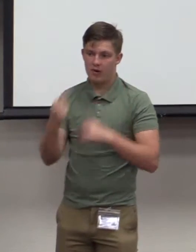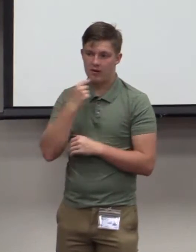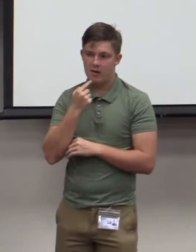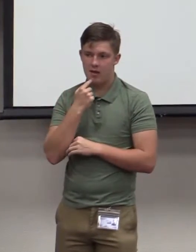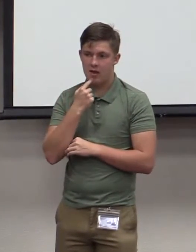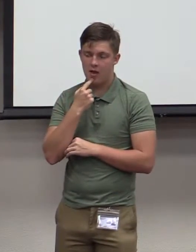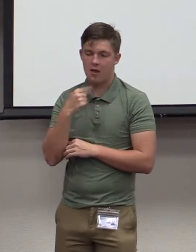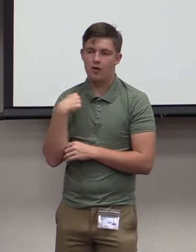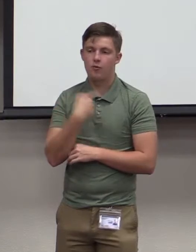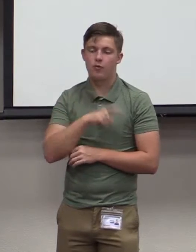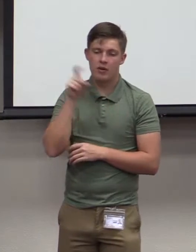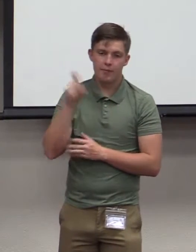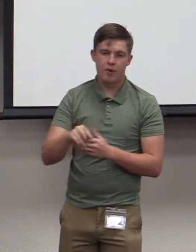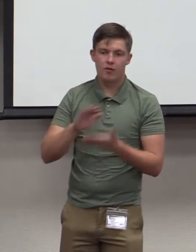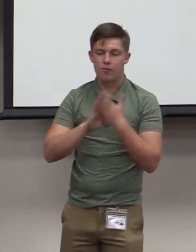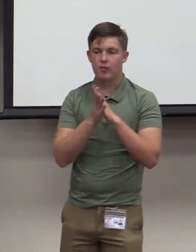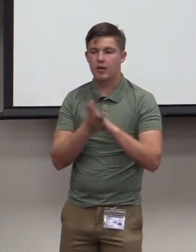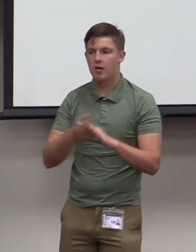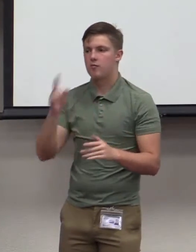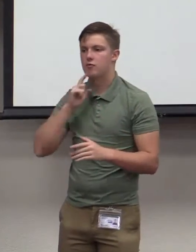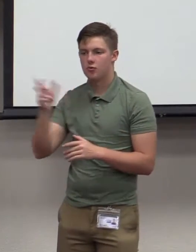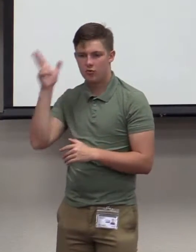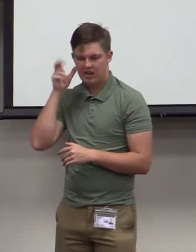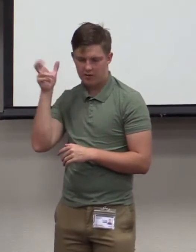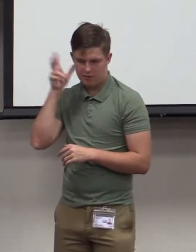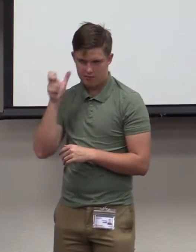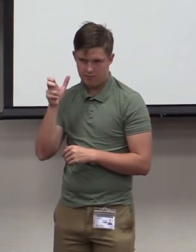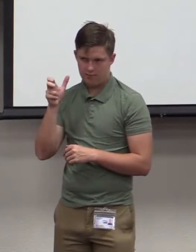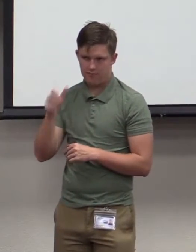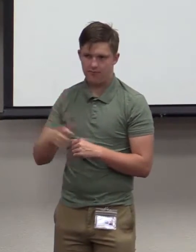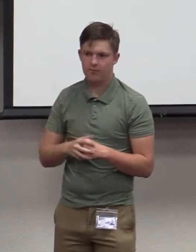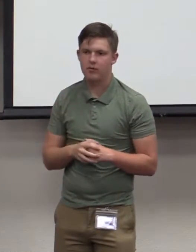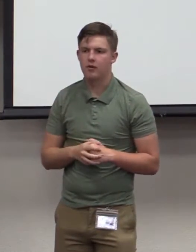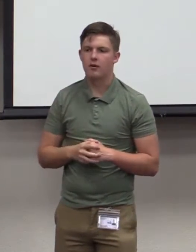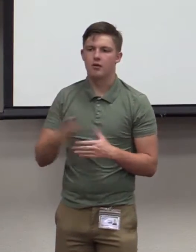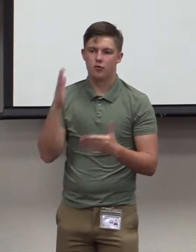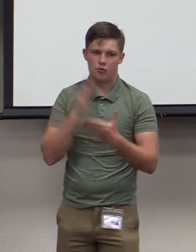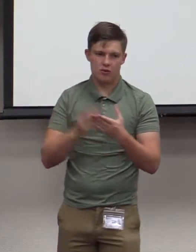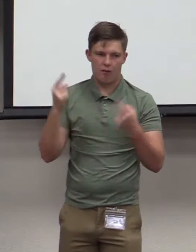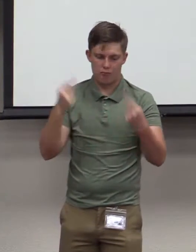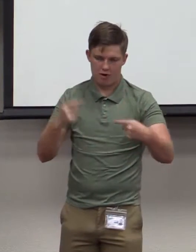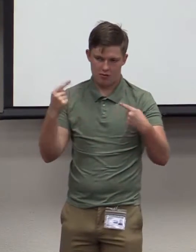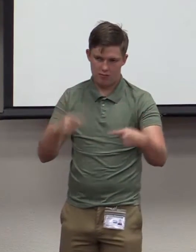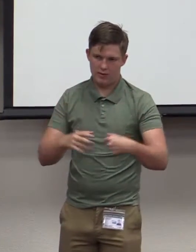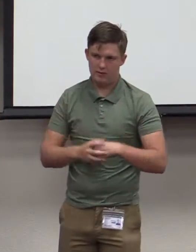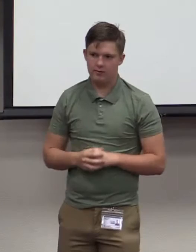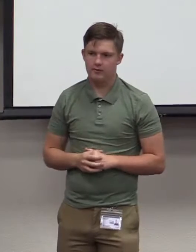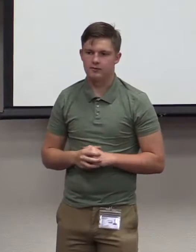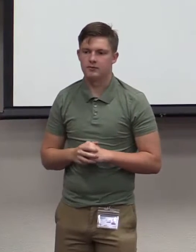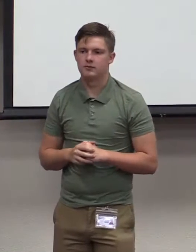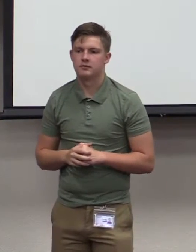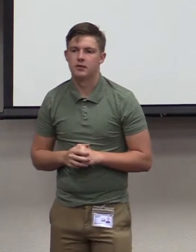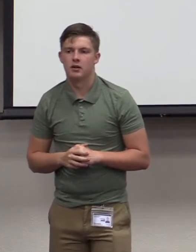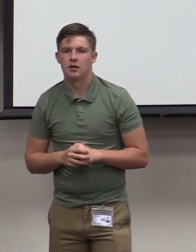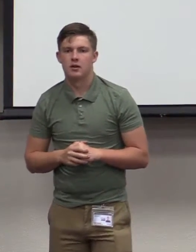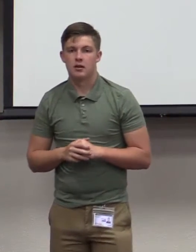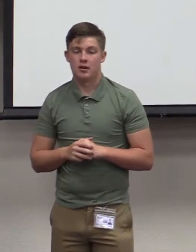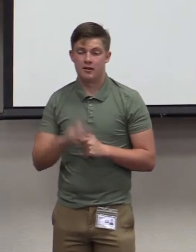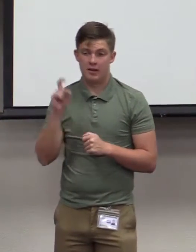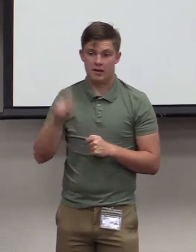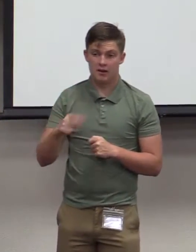We must become true listeners to stop arguments, because it takes